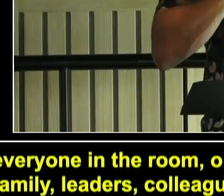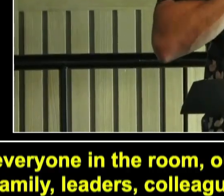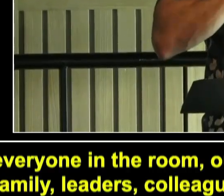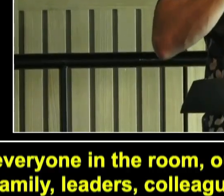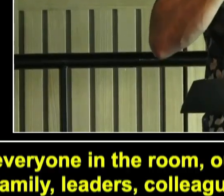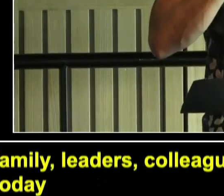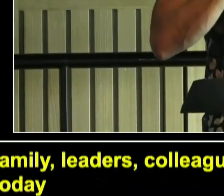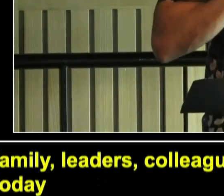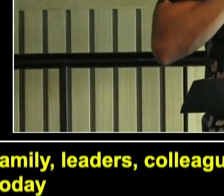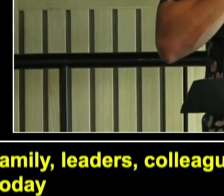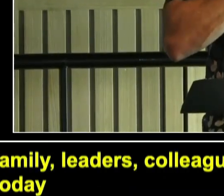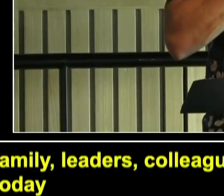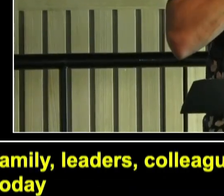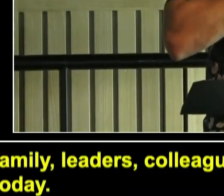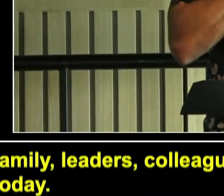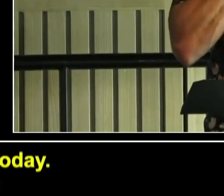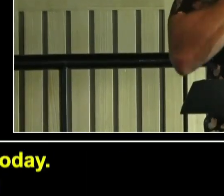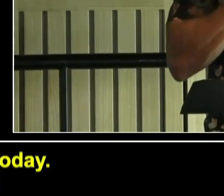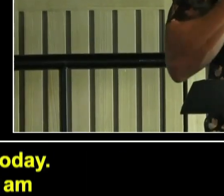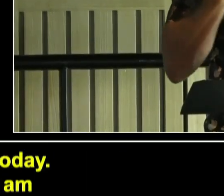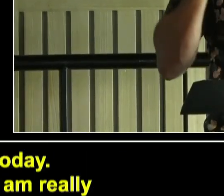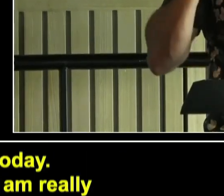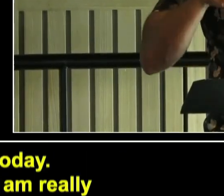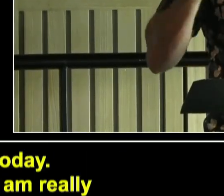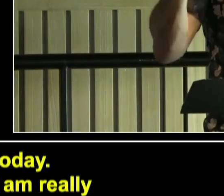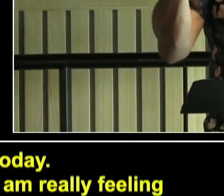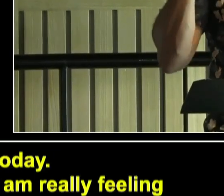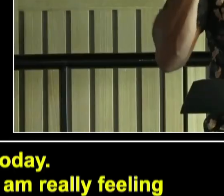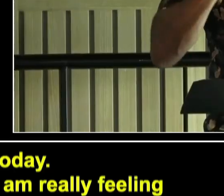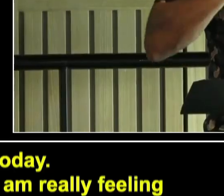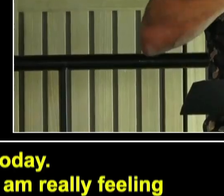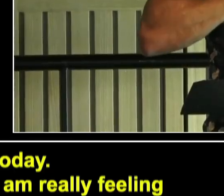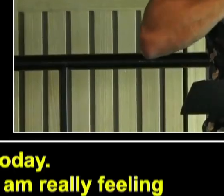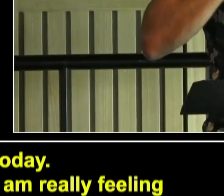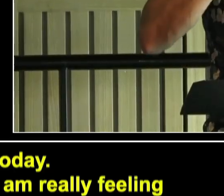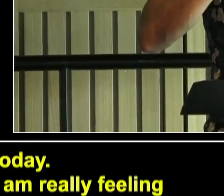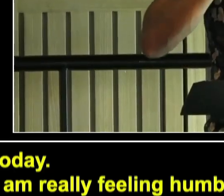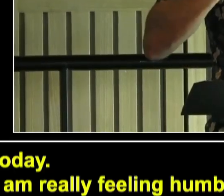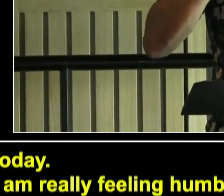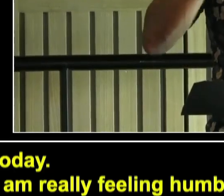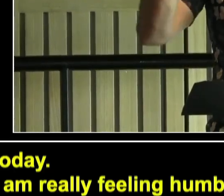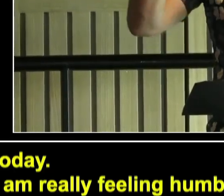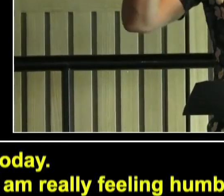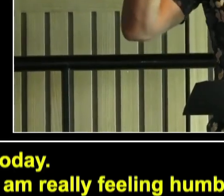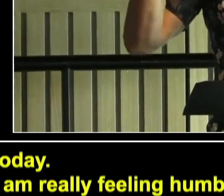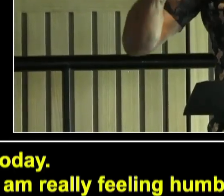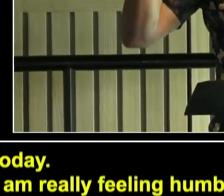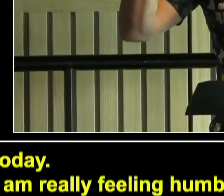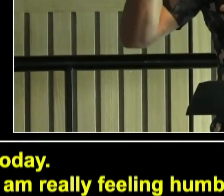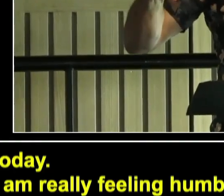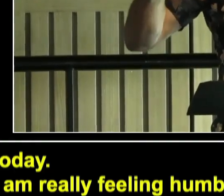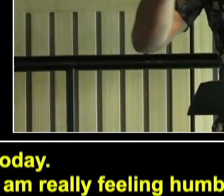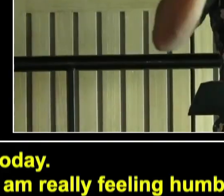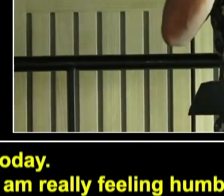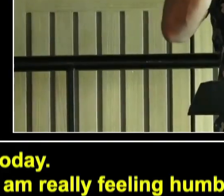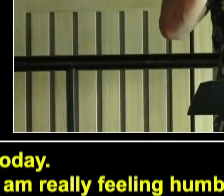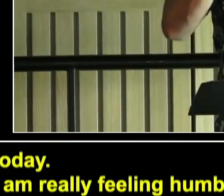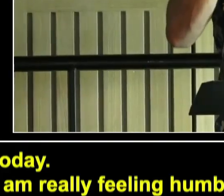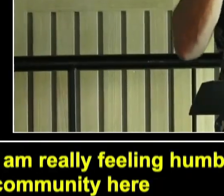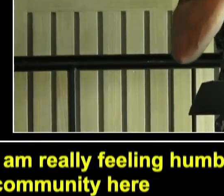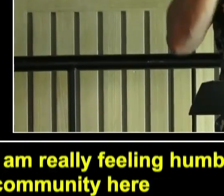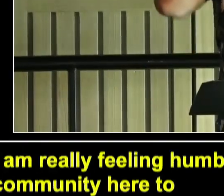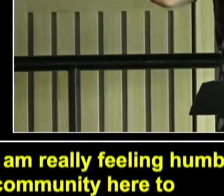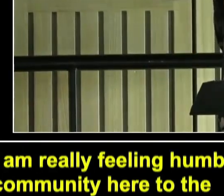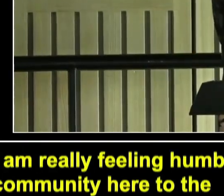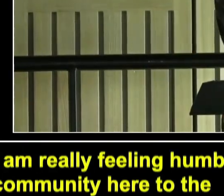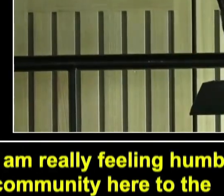I'm really feeling humbled and very proud and privileged to welcome my community here to the Opera House, to